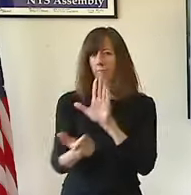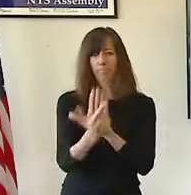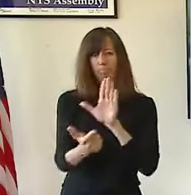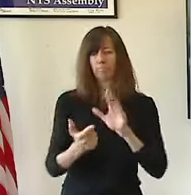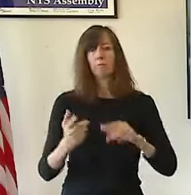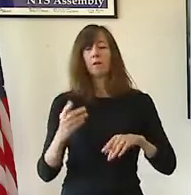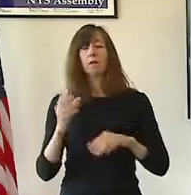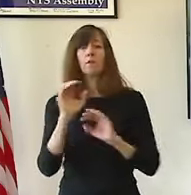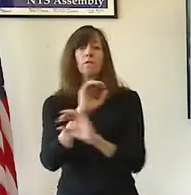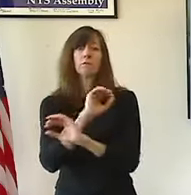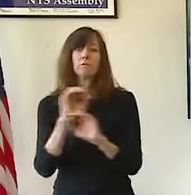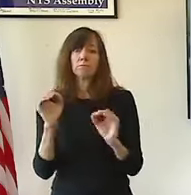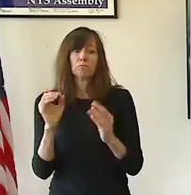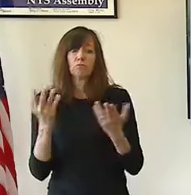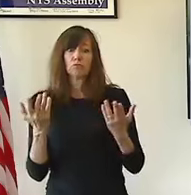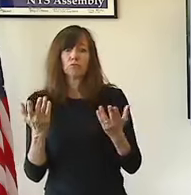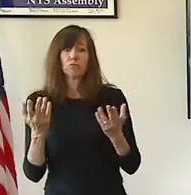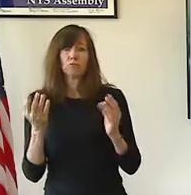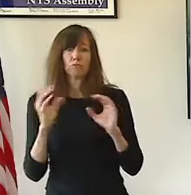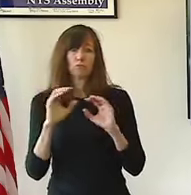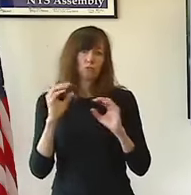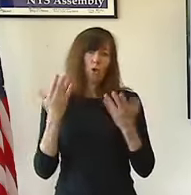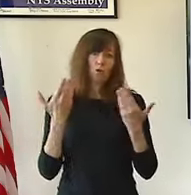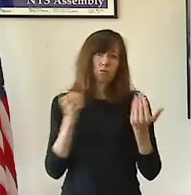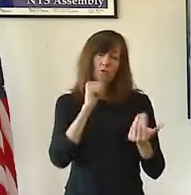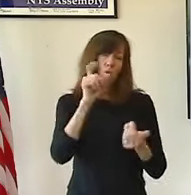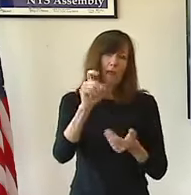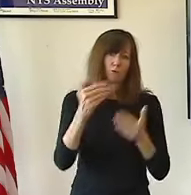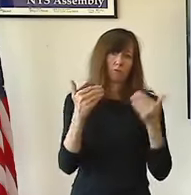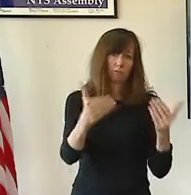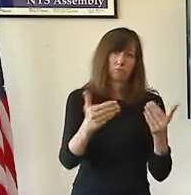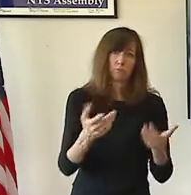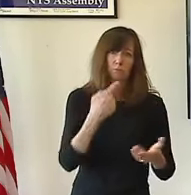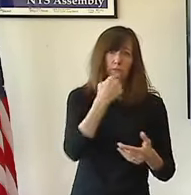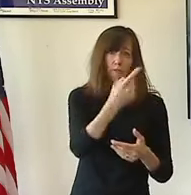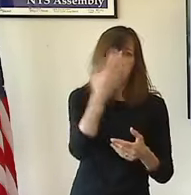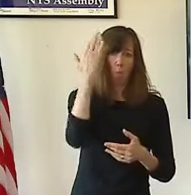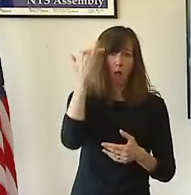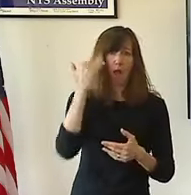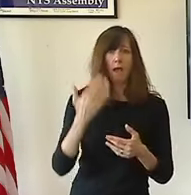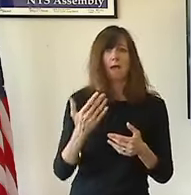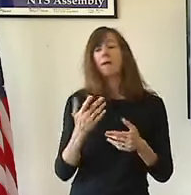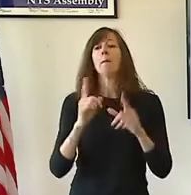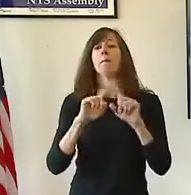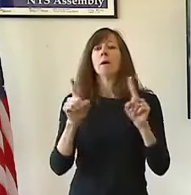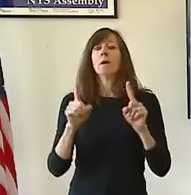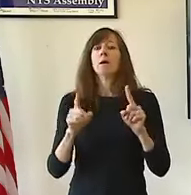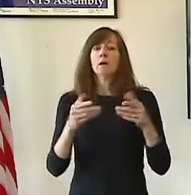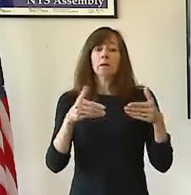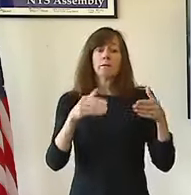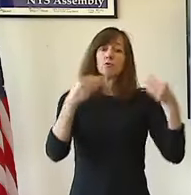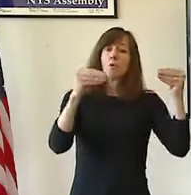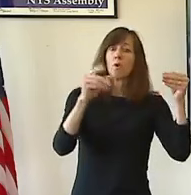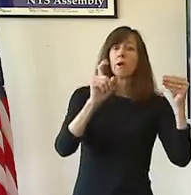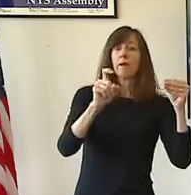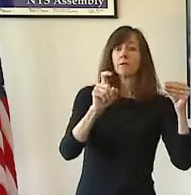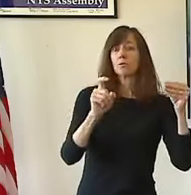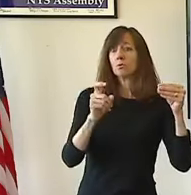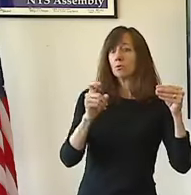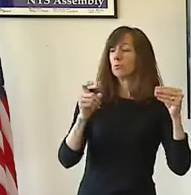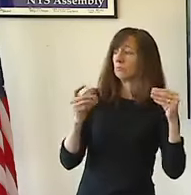someone. The business has a responsibility to accommodate you to some degree. That doesn't mean you just throw the door open and run in. It just means that, again, within that current